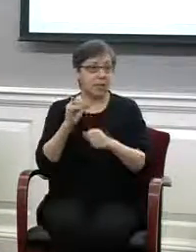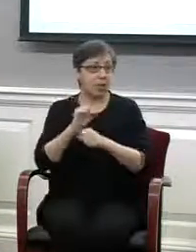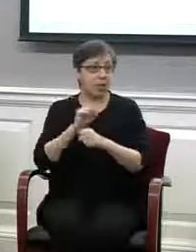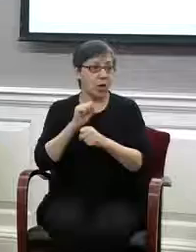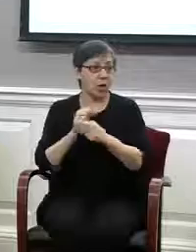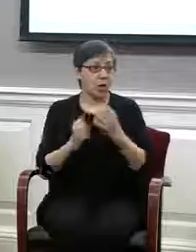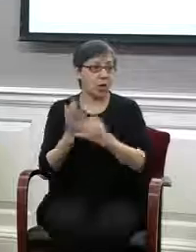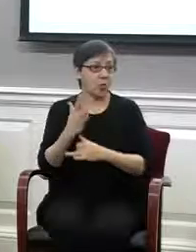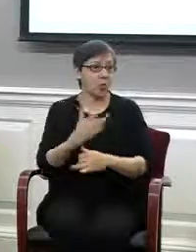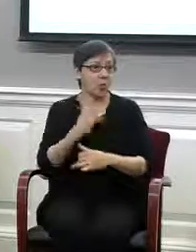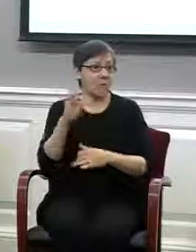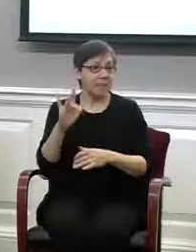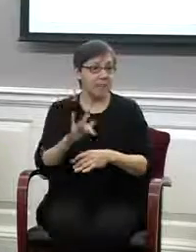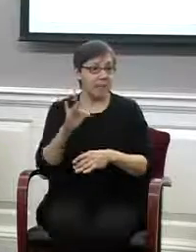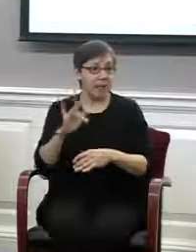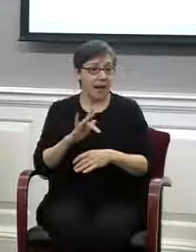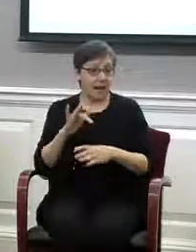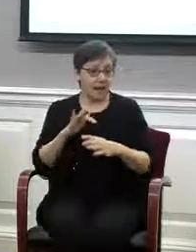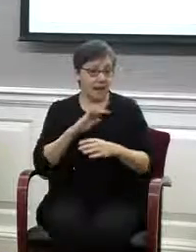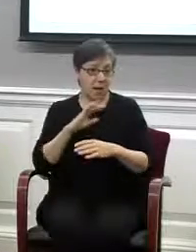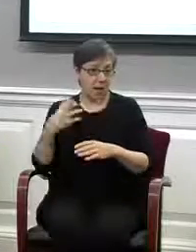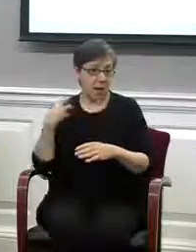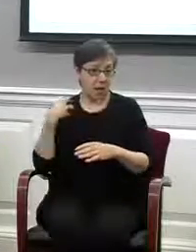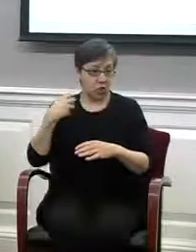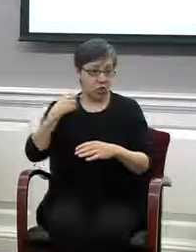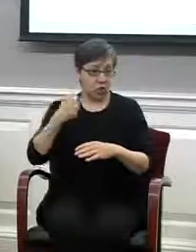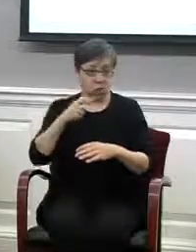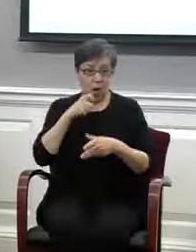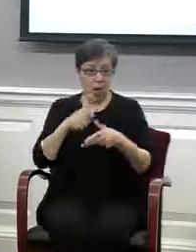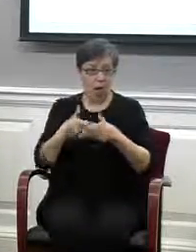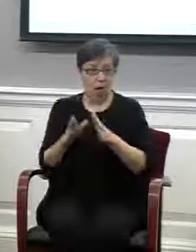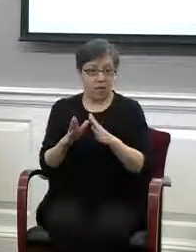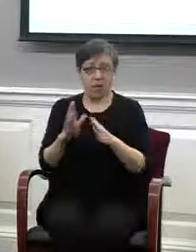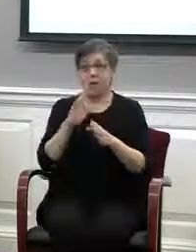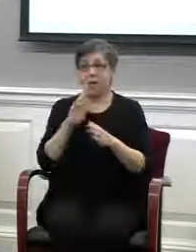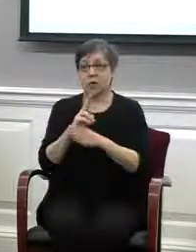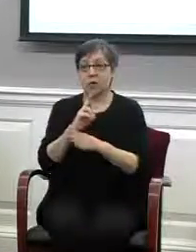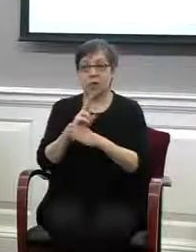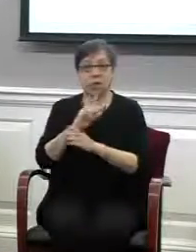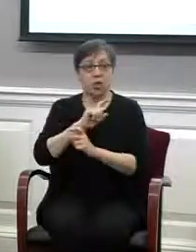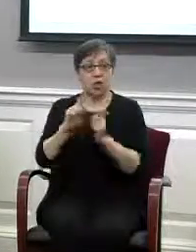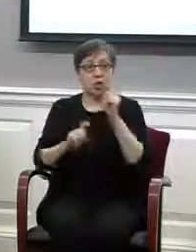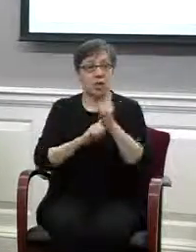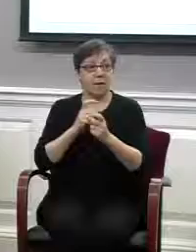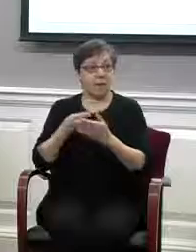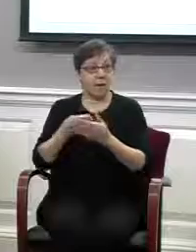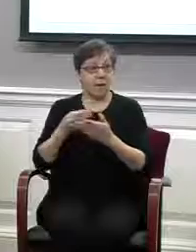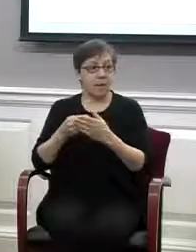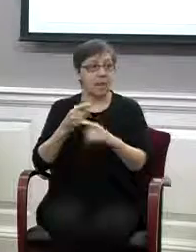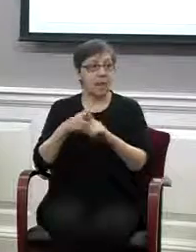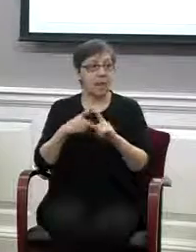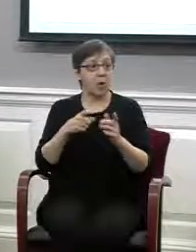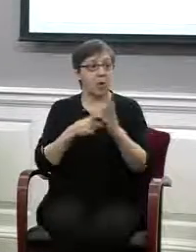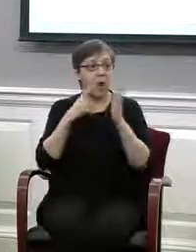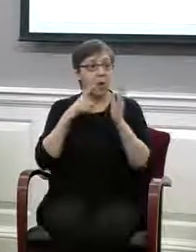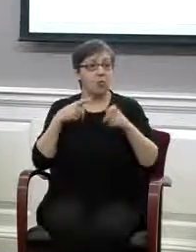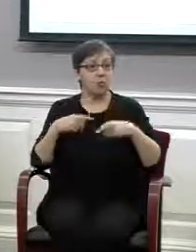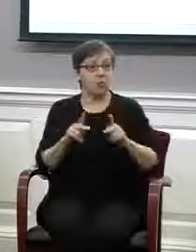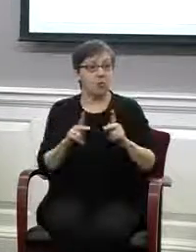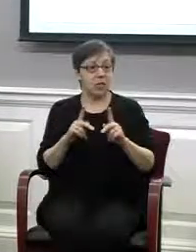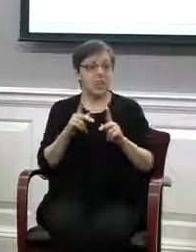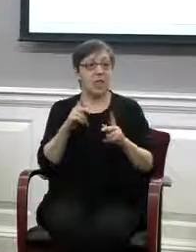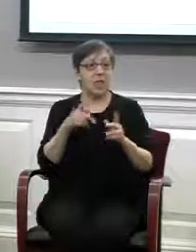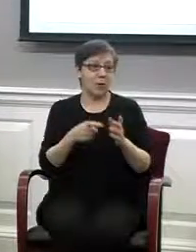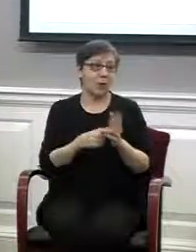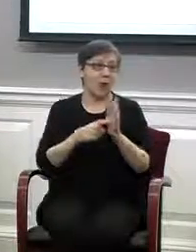sympathetic officials who've been allowing them to go in. They use donor funding, but they need permission from the schools since they are government schools. So